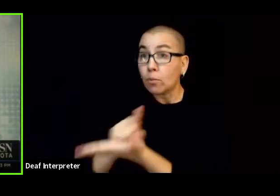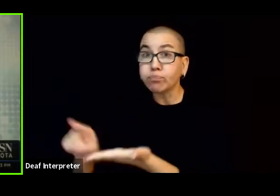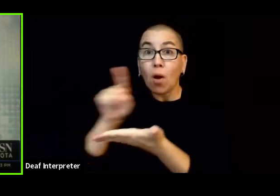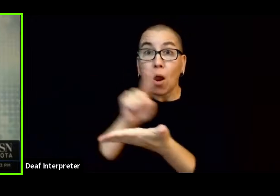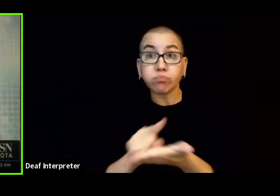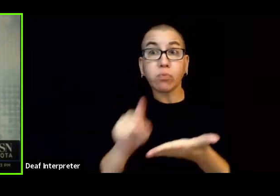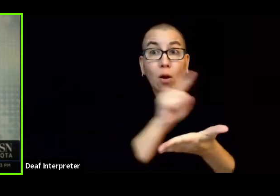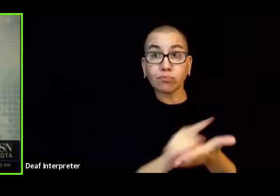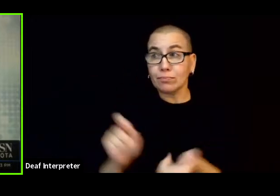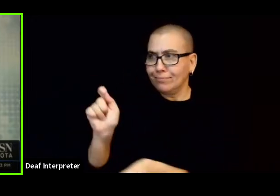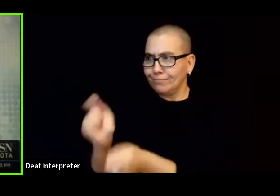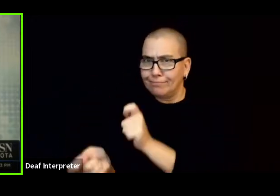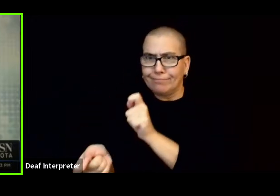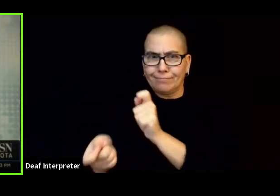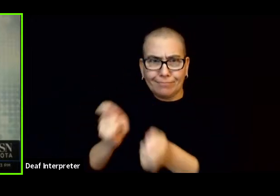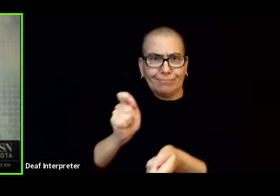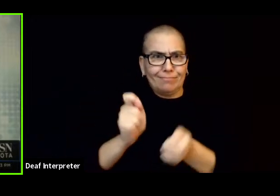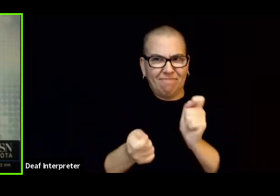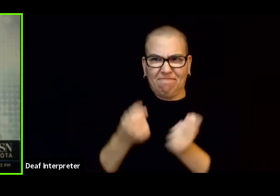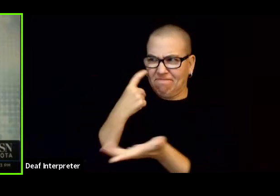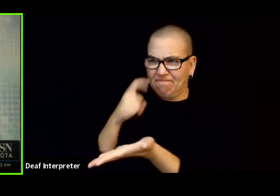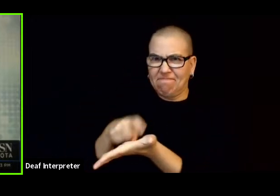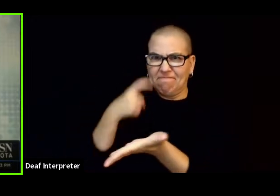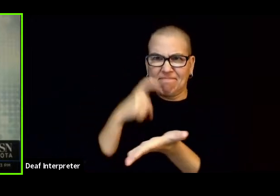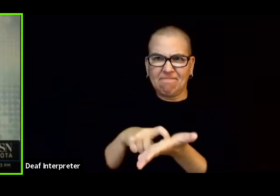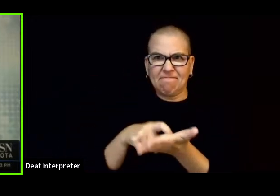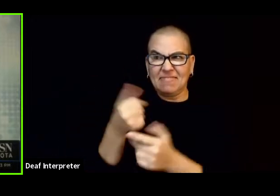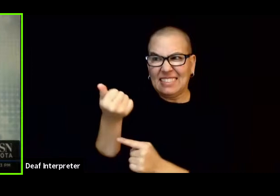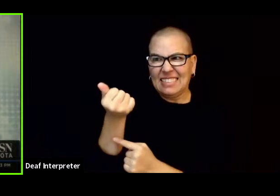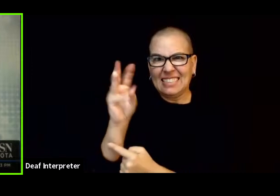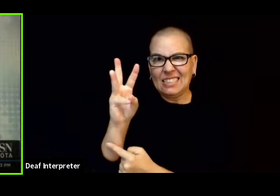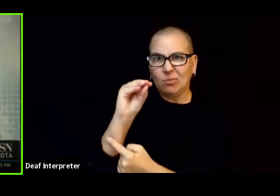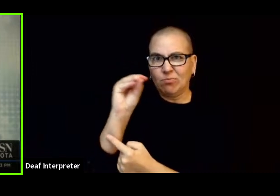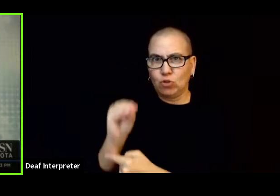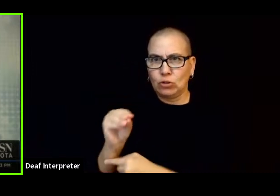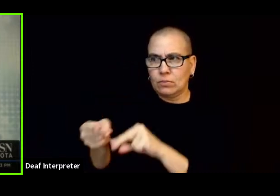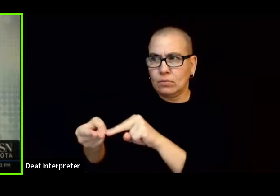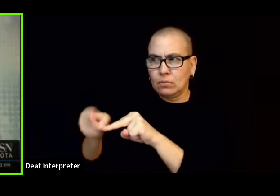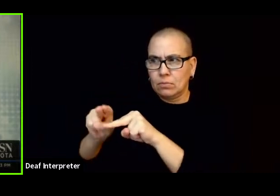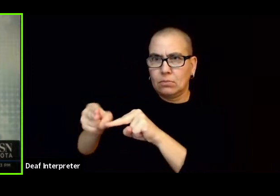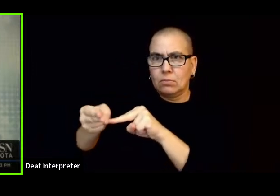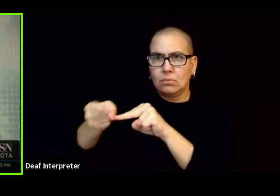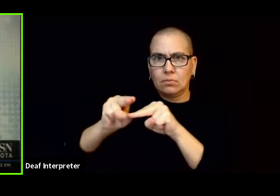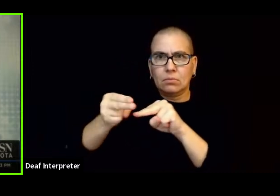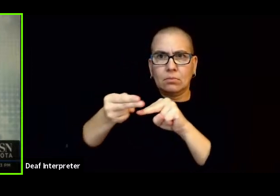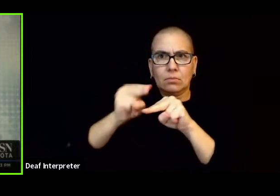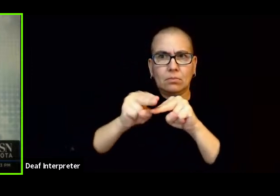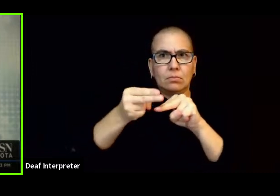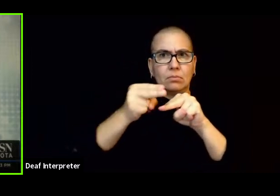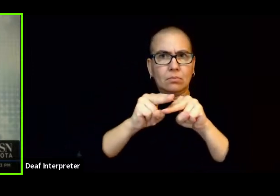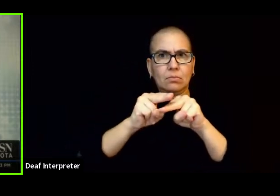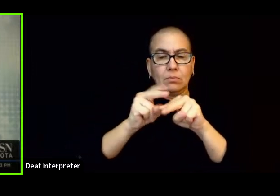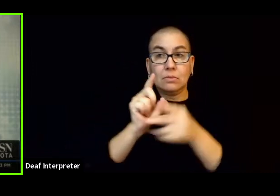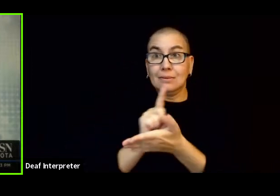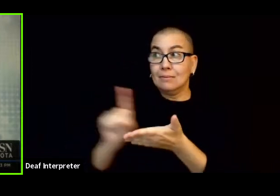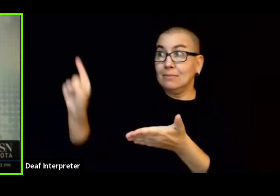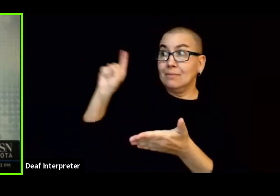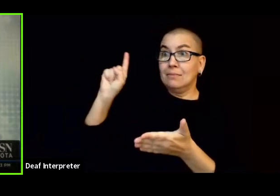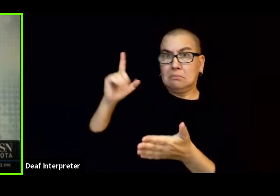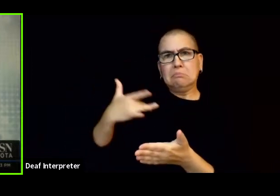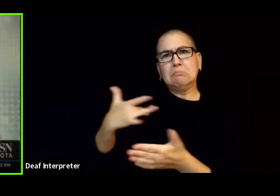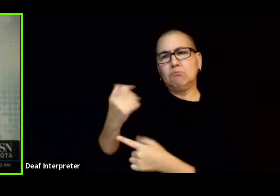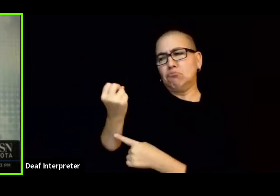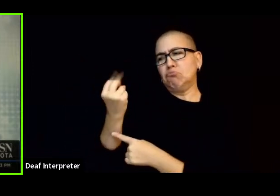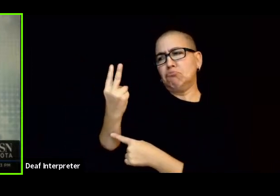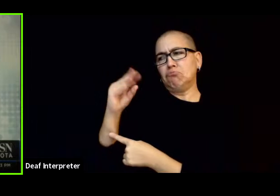under 16%, from 12% the week prior. And this rate of growth in our cases is double the rate of growth